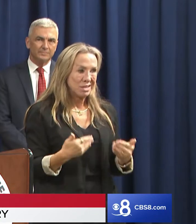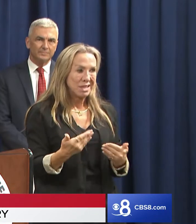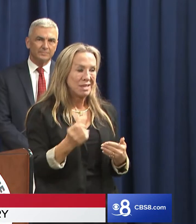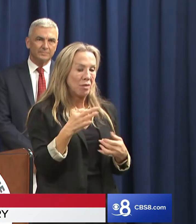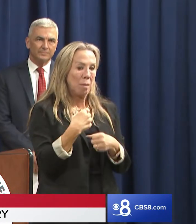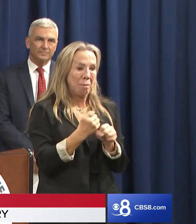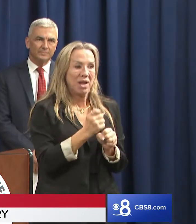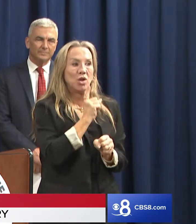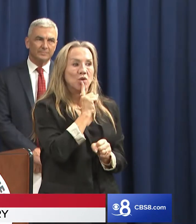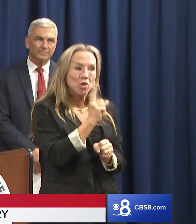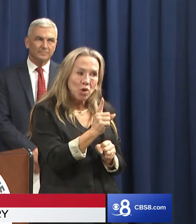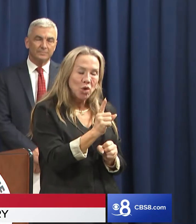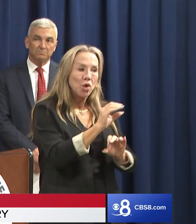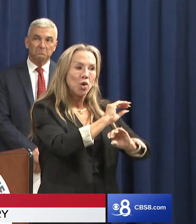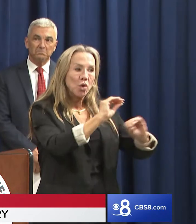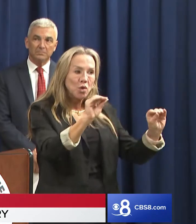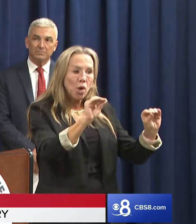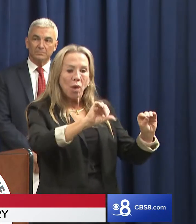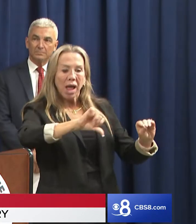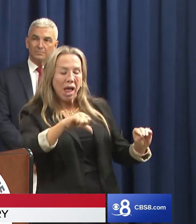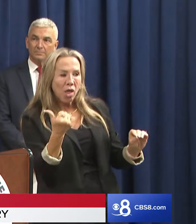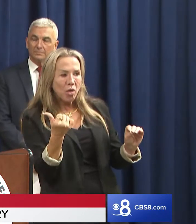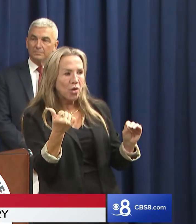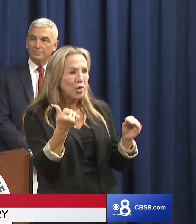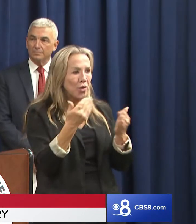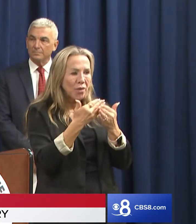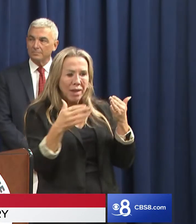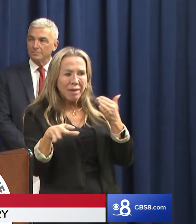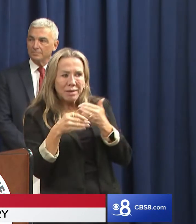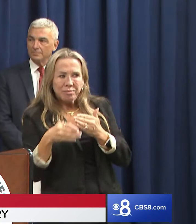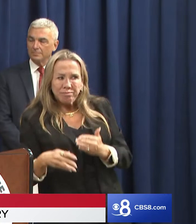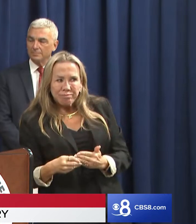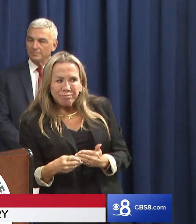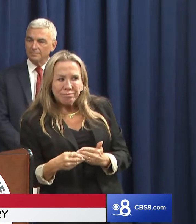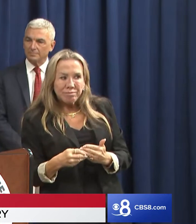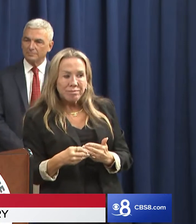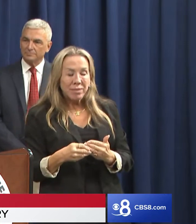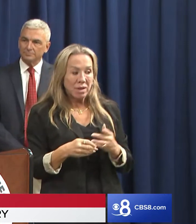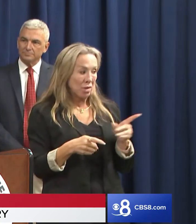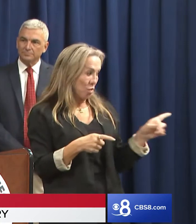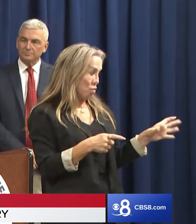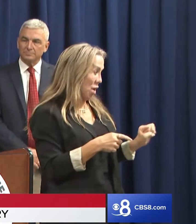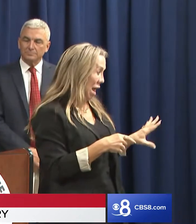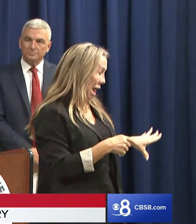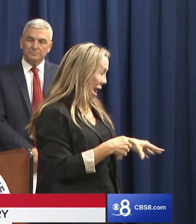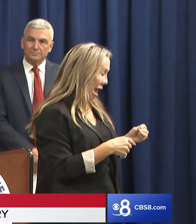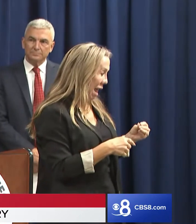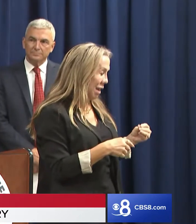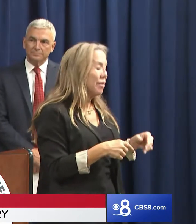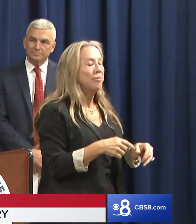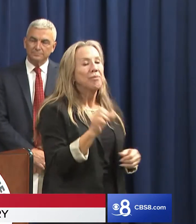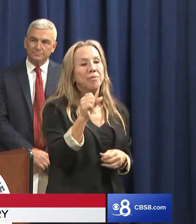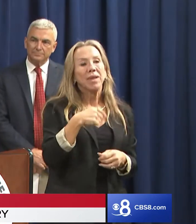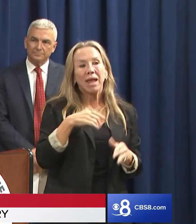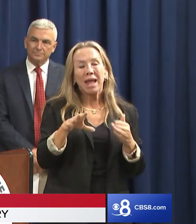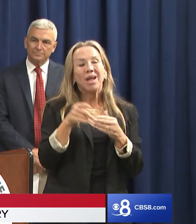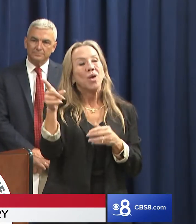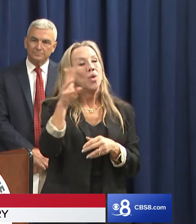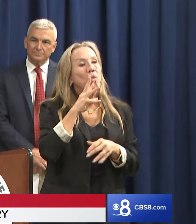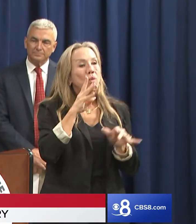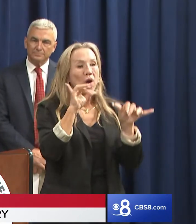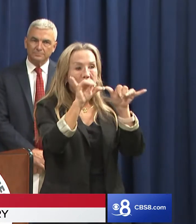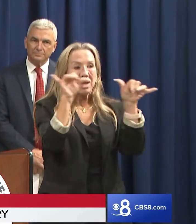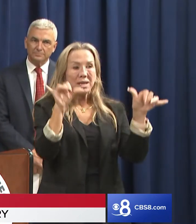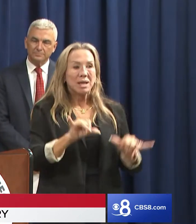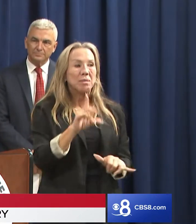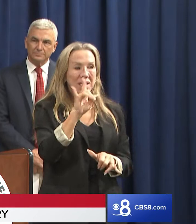of ensuring that there is no additional particles. Is there anything that you want to add to that? Yes, just to add, the water system has shared with us that